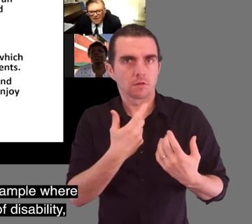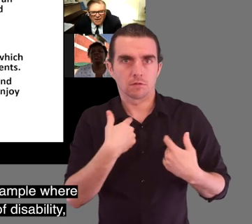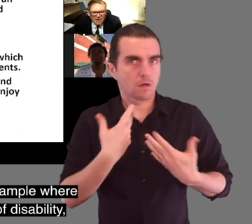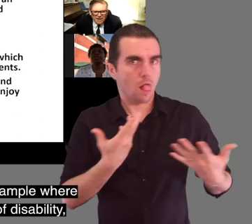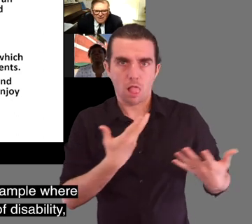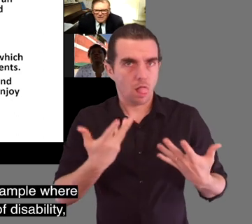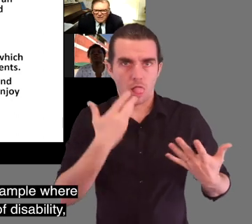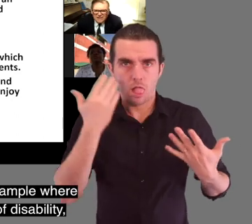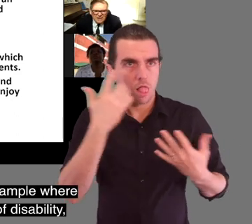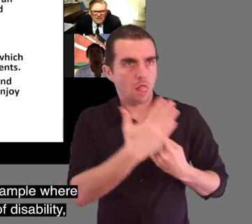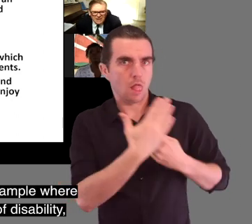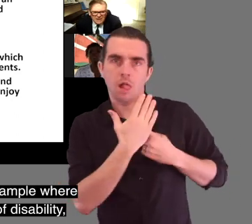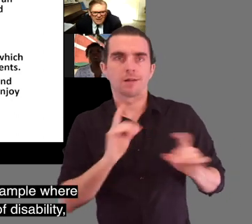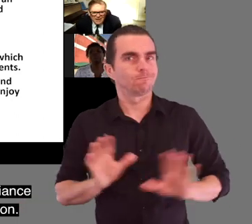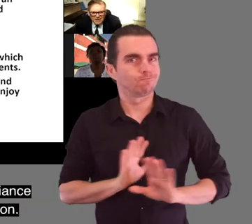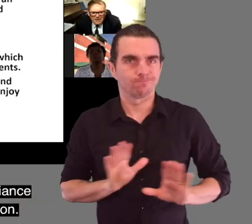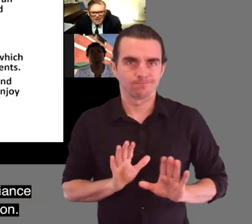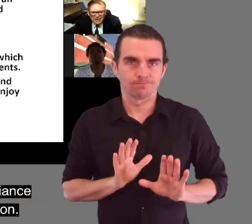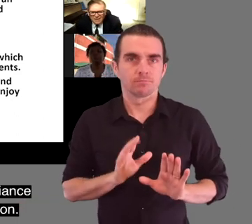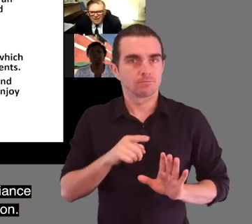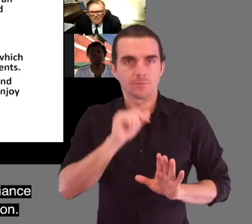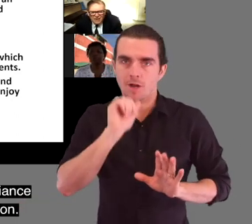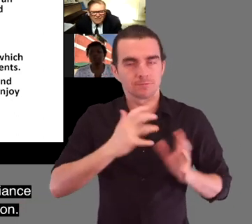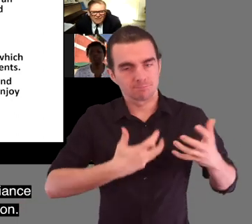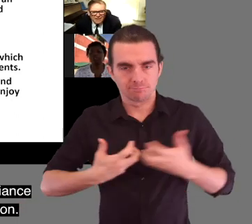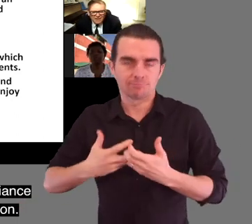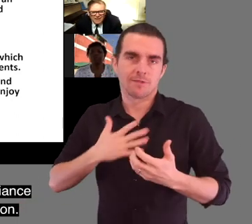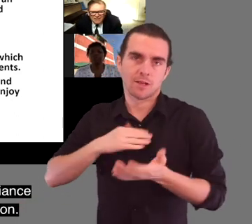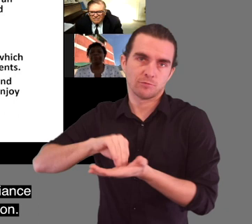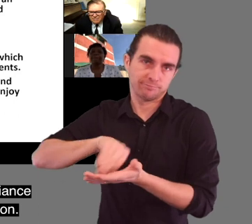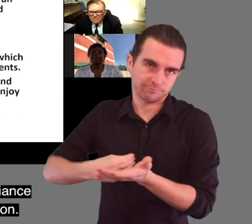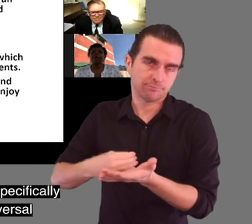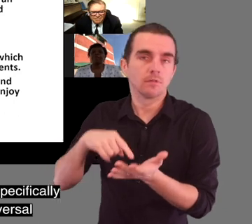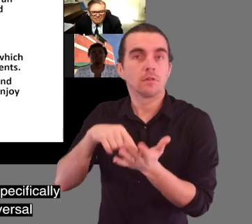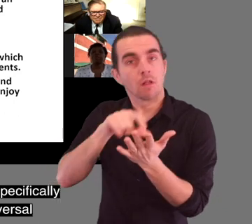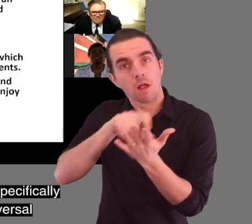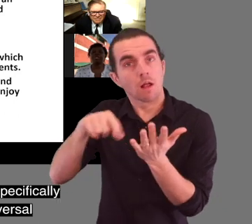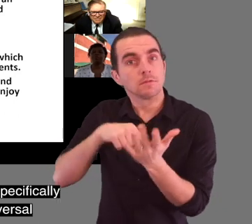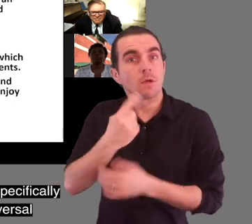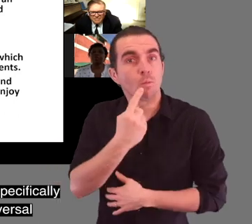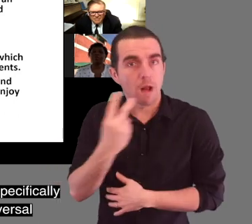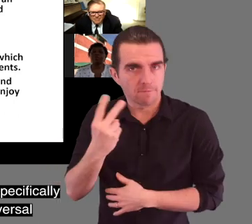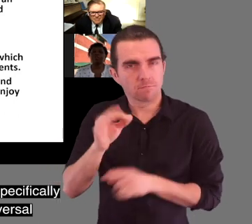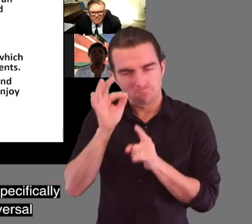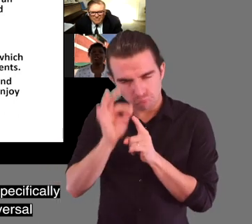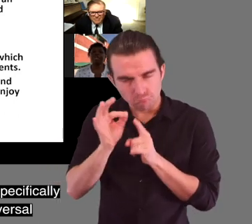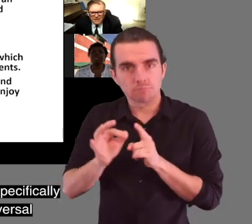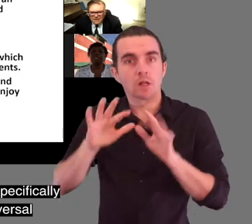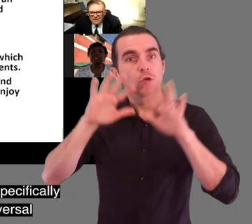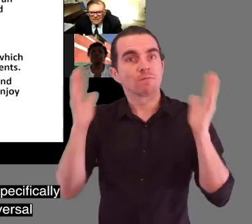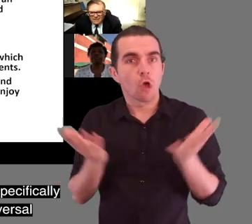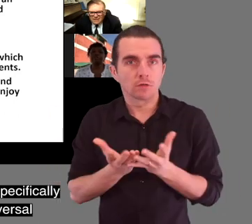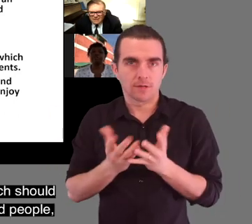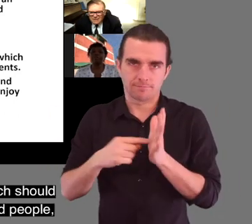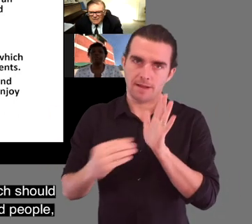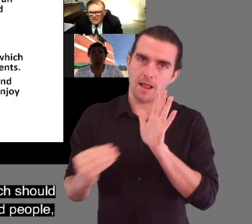example, where this occurs on the basis of disability, will not be in compliance with the convention. We also see Article 12 specifically highlighting